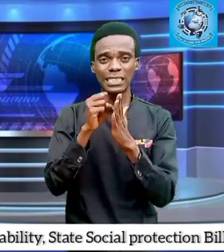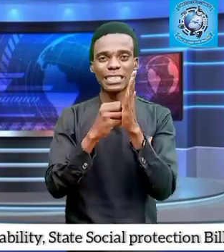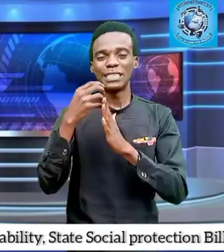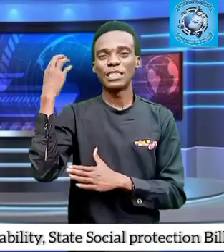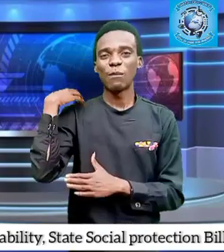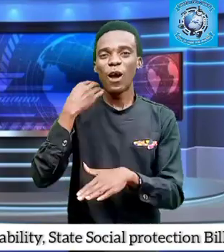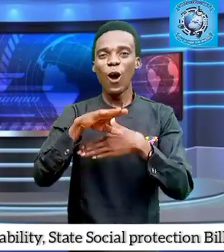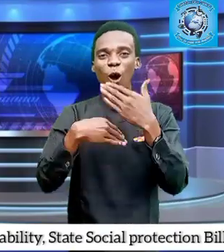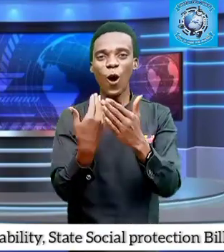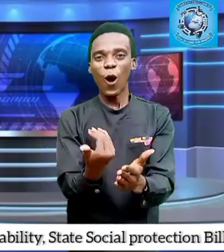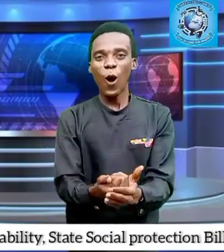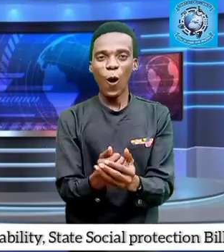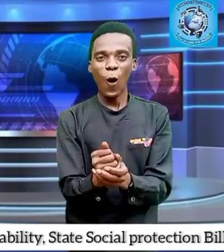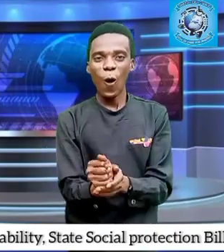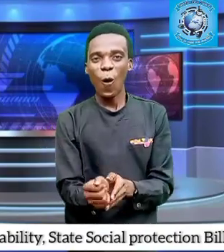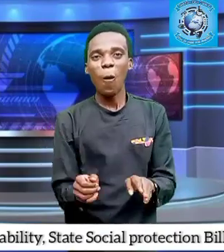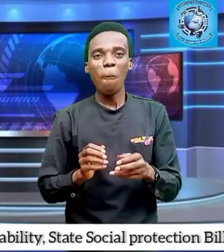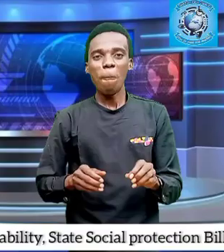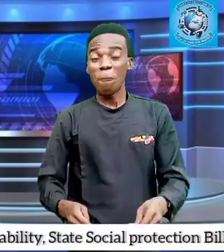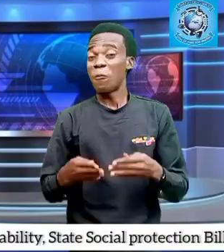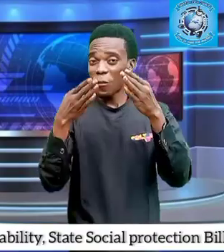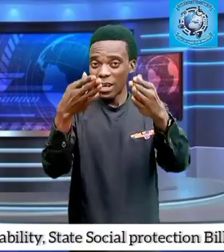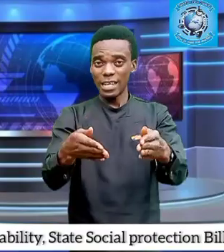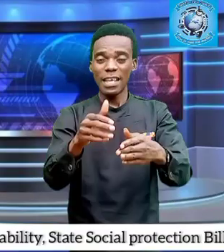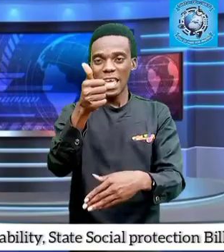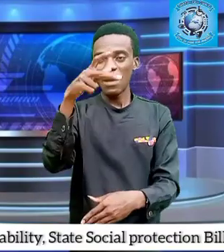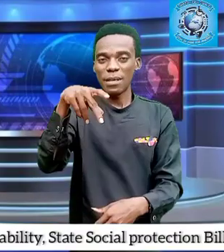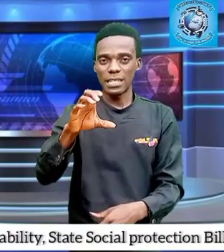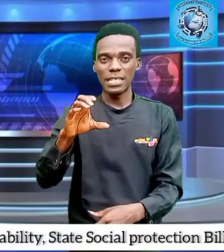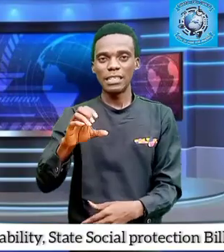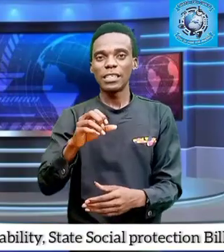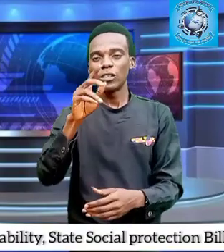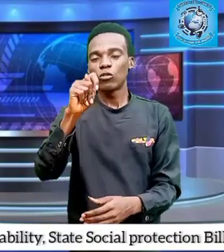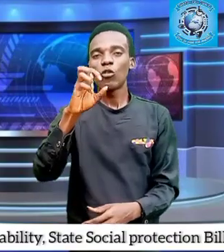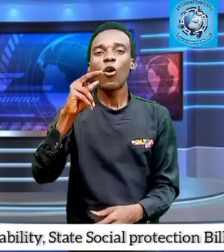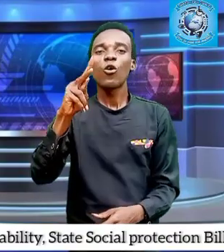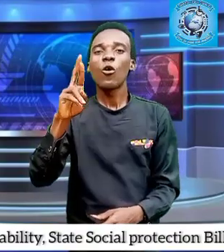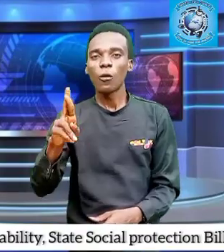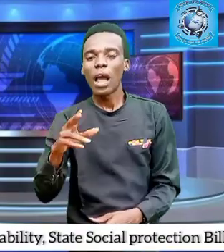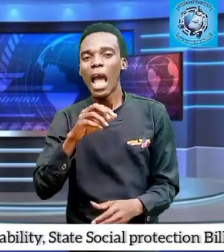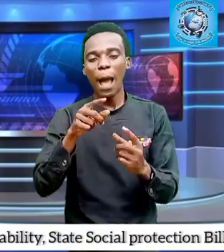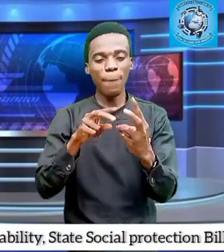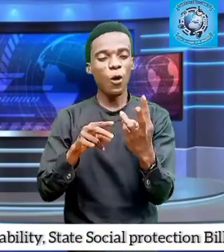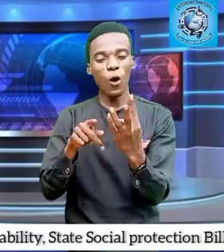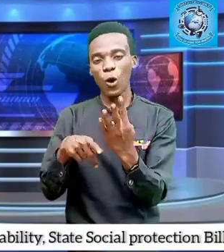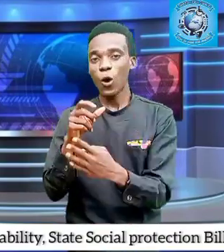All Progressive Congress, APC, Alhaji Tokro Baflani, among